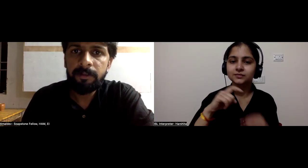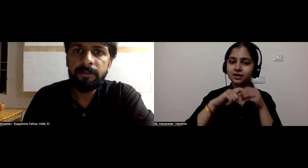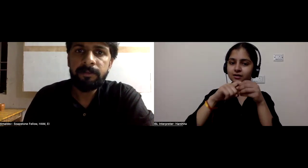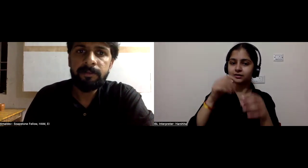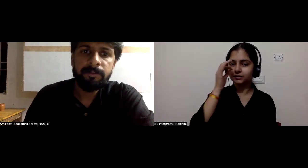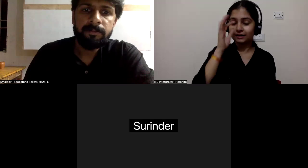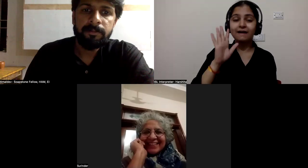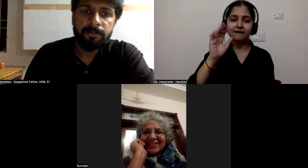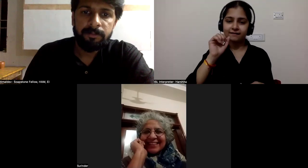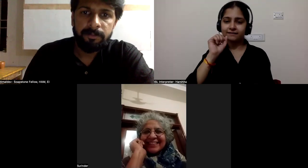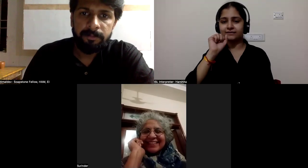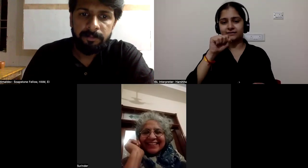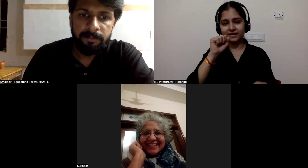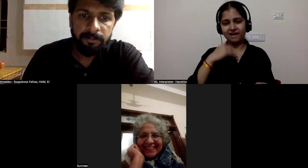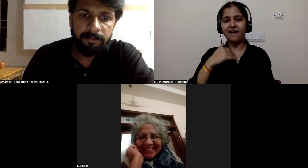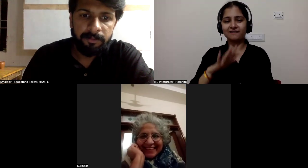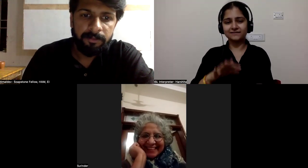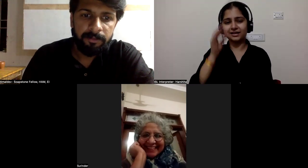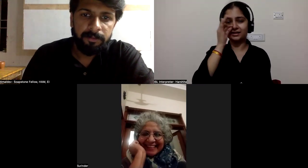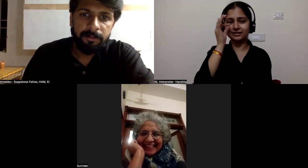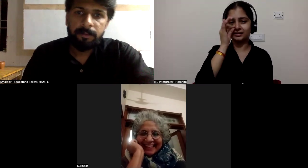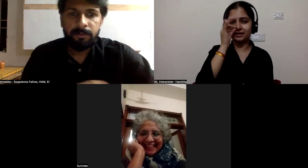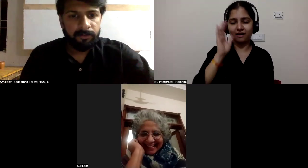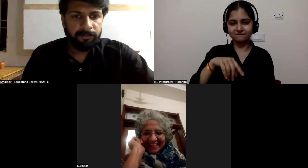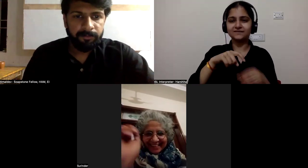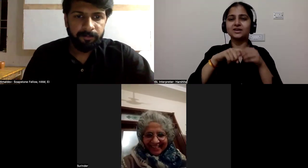Yes, I had a question actually. Surinderji.